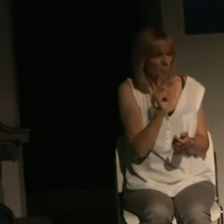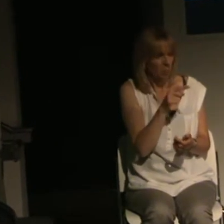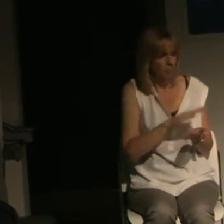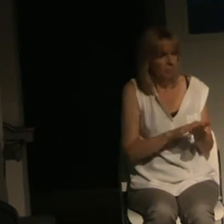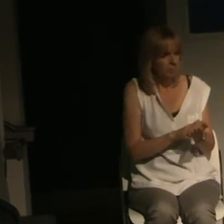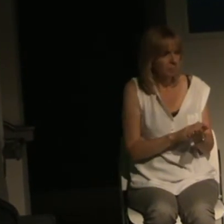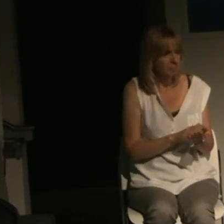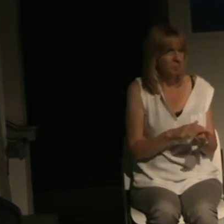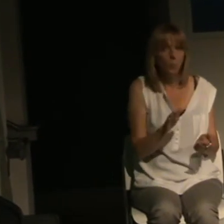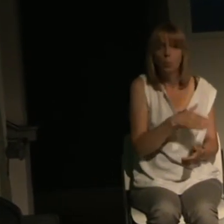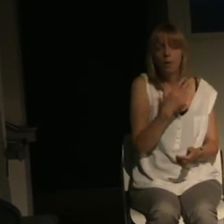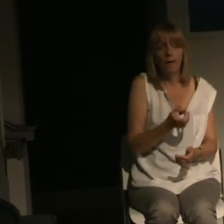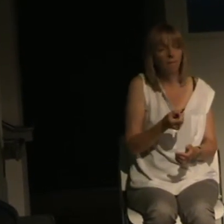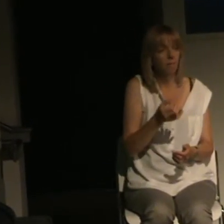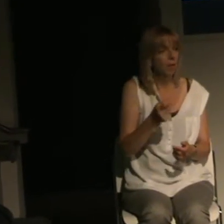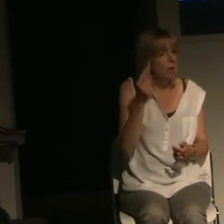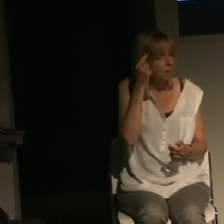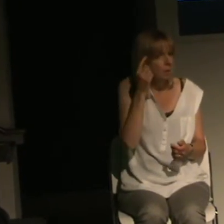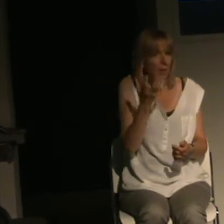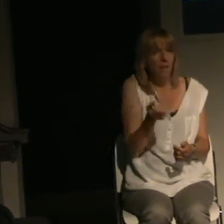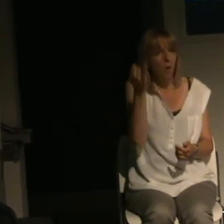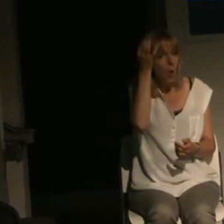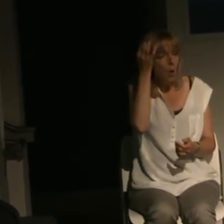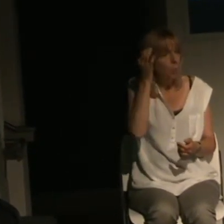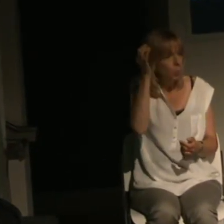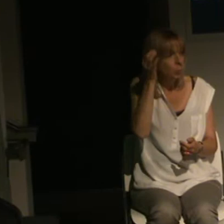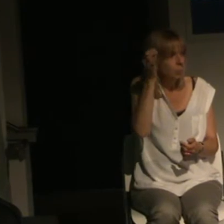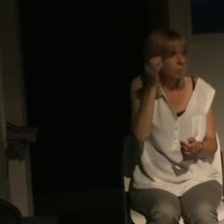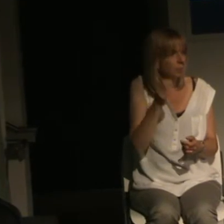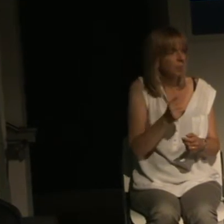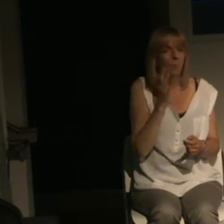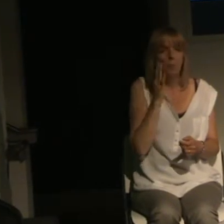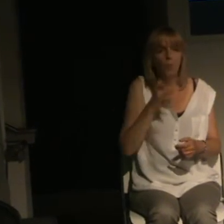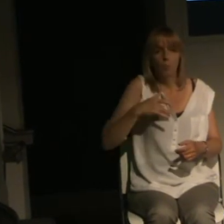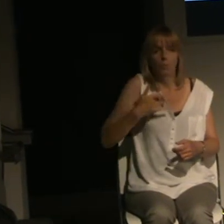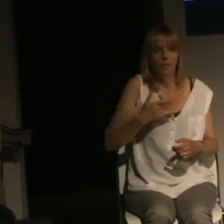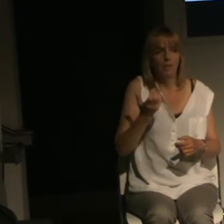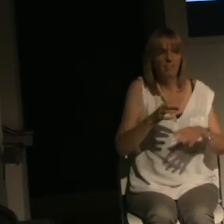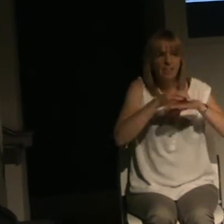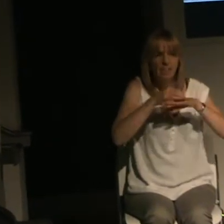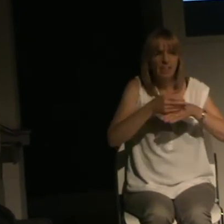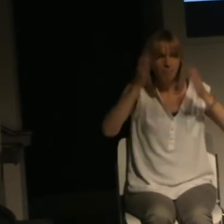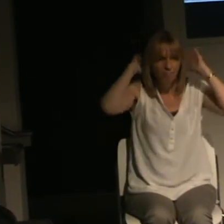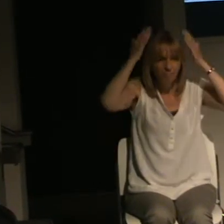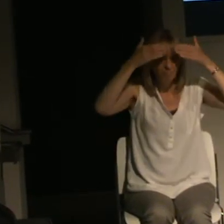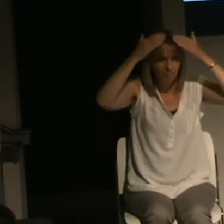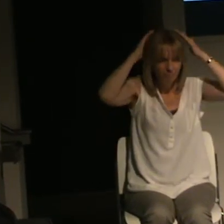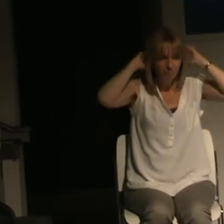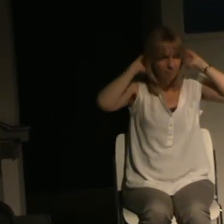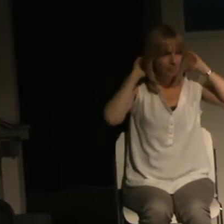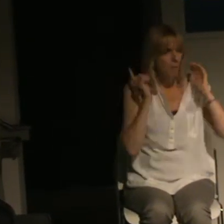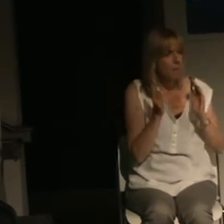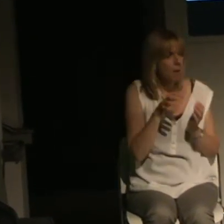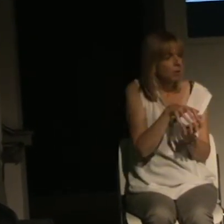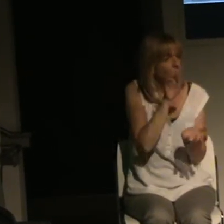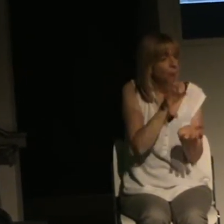we've all got holes in our skull. It's just that when we're alive, we've got lots of flesh and stuff all over the outside. With crocodiles, the